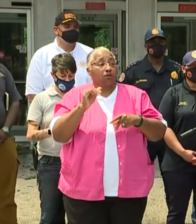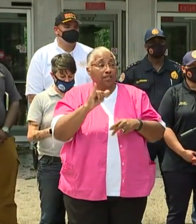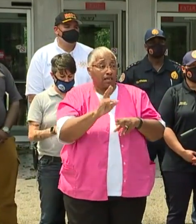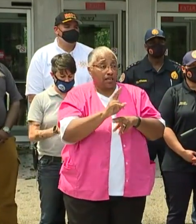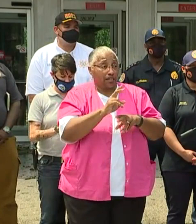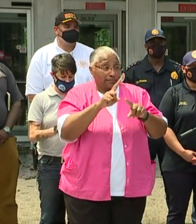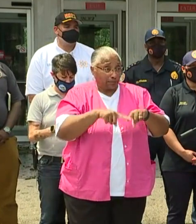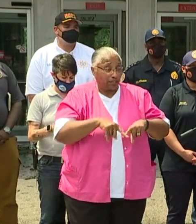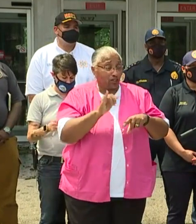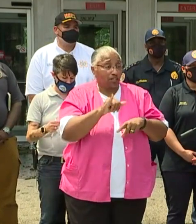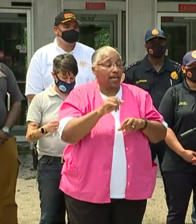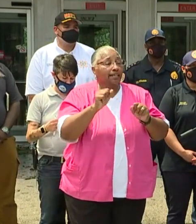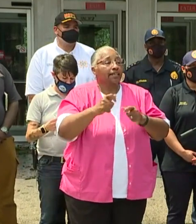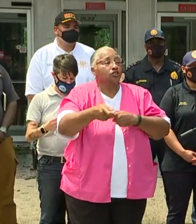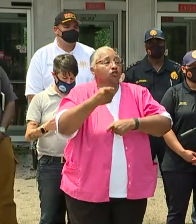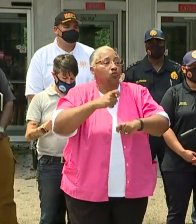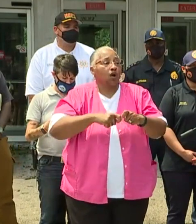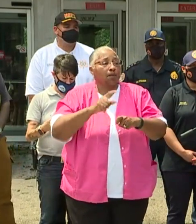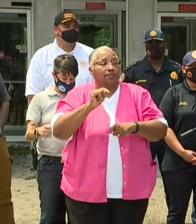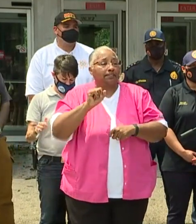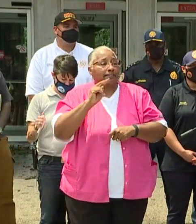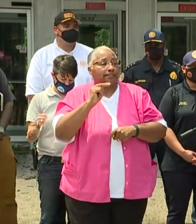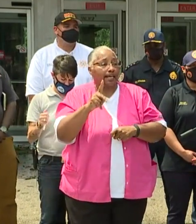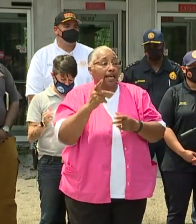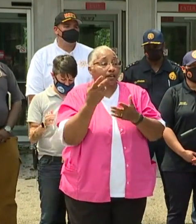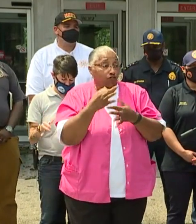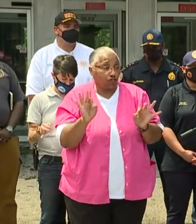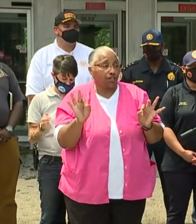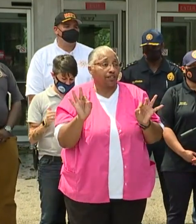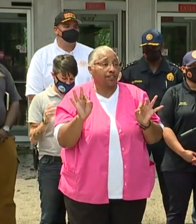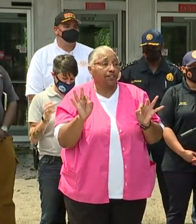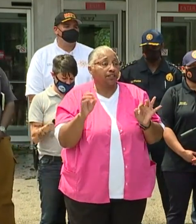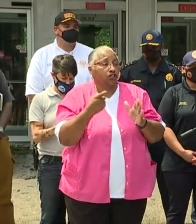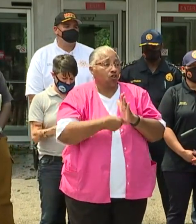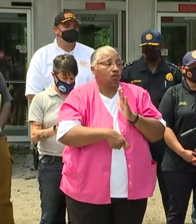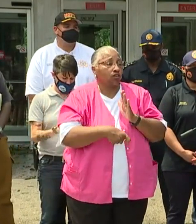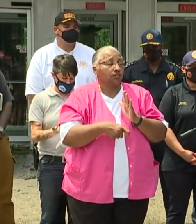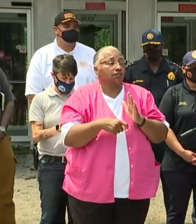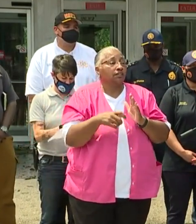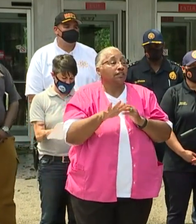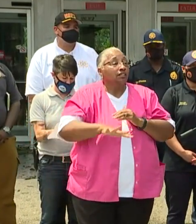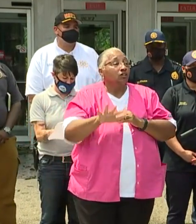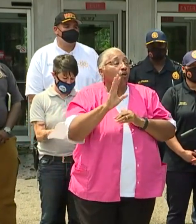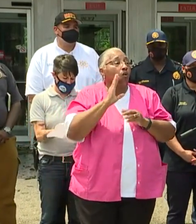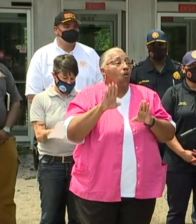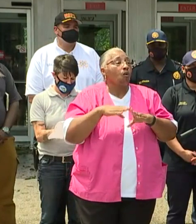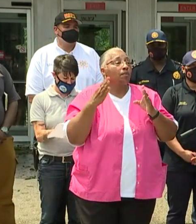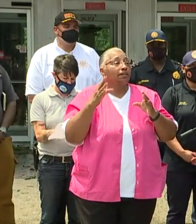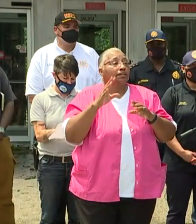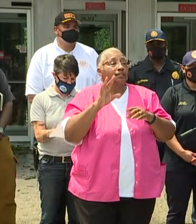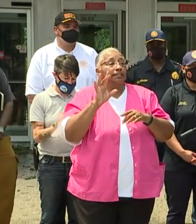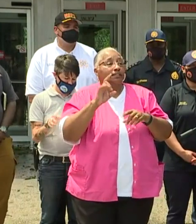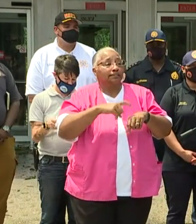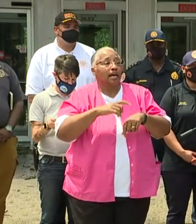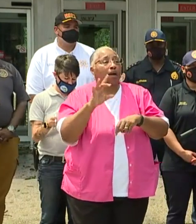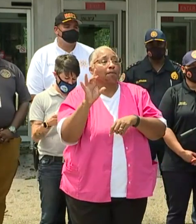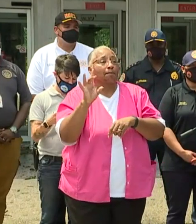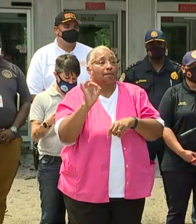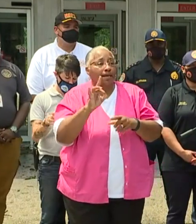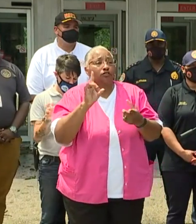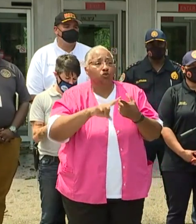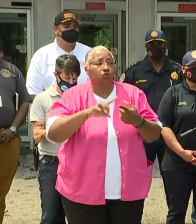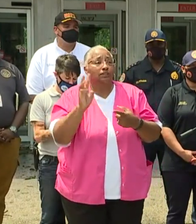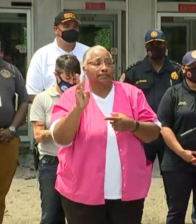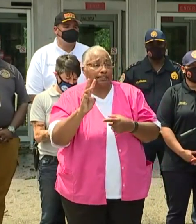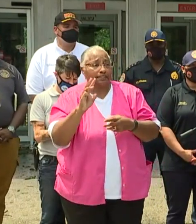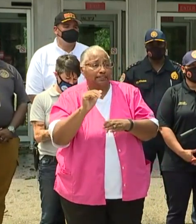can swap out tanks for a full tank free of charge. The locations will be open from 8 a.m. to 6 p.m. They are at fire stations.